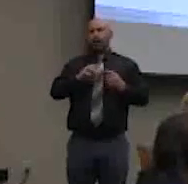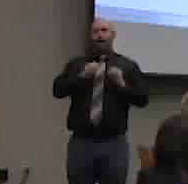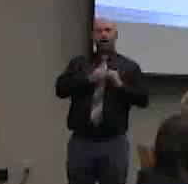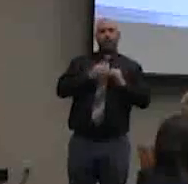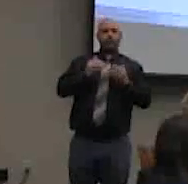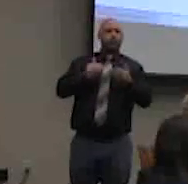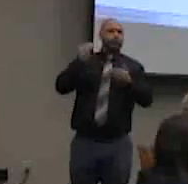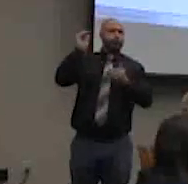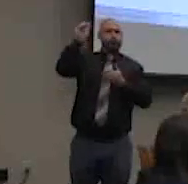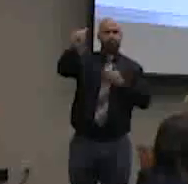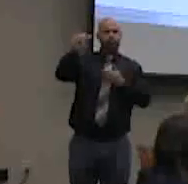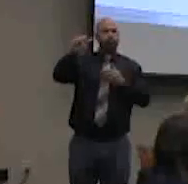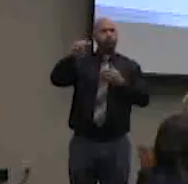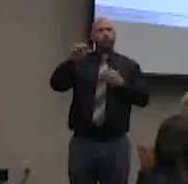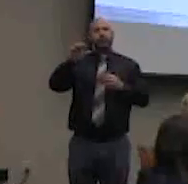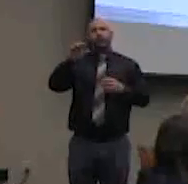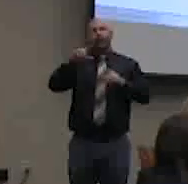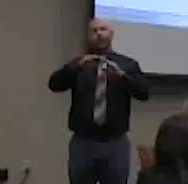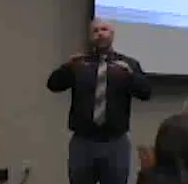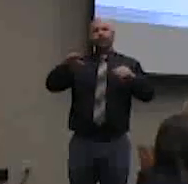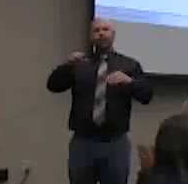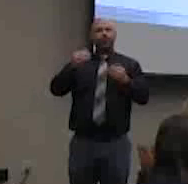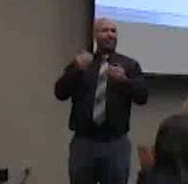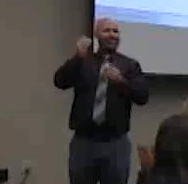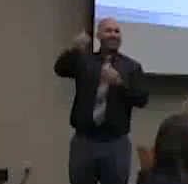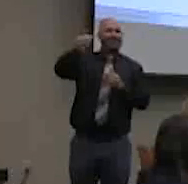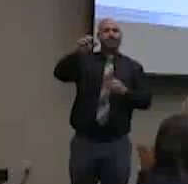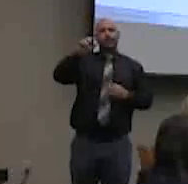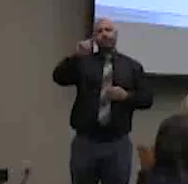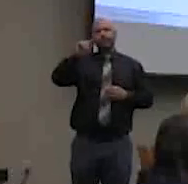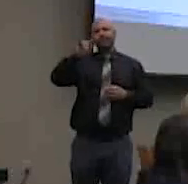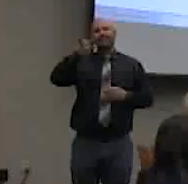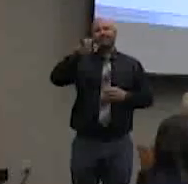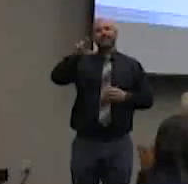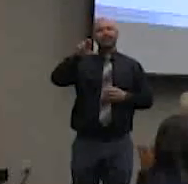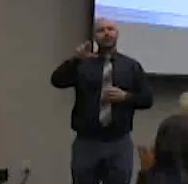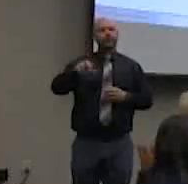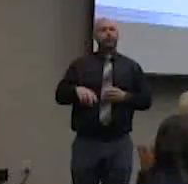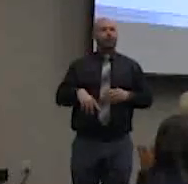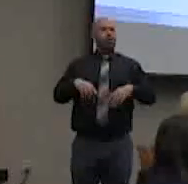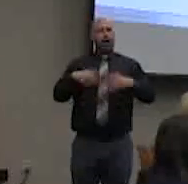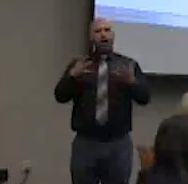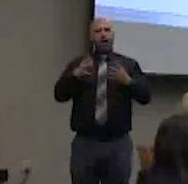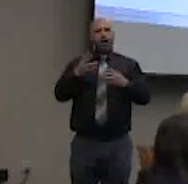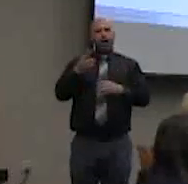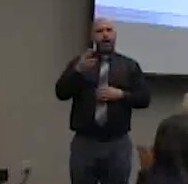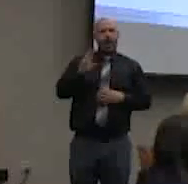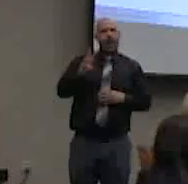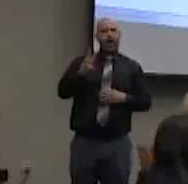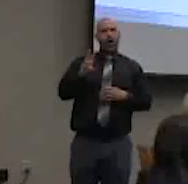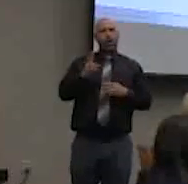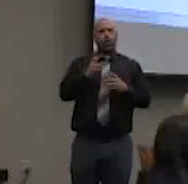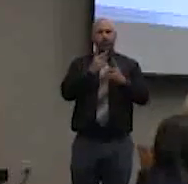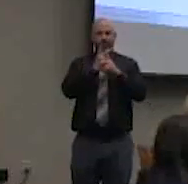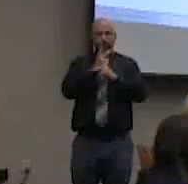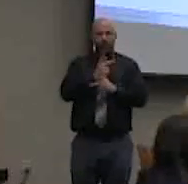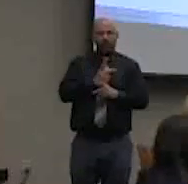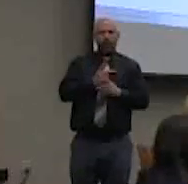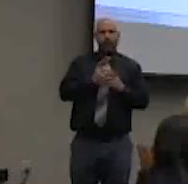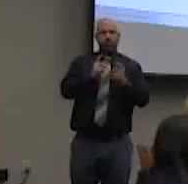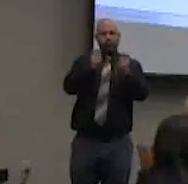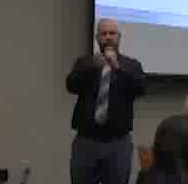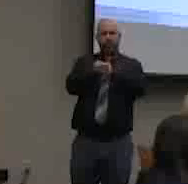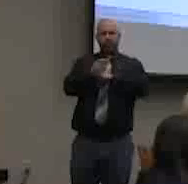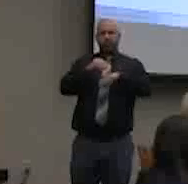or move to the next tier or, you know, all those kinds of things? How do we find those agents of change, as Jessica referred to